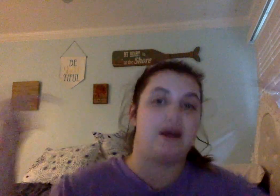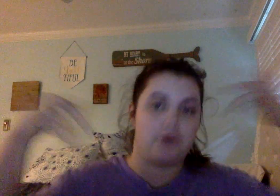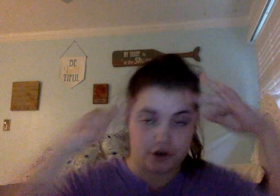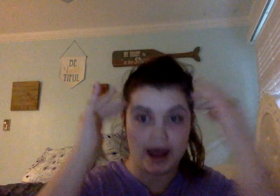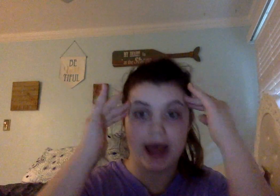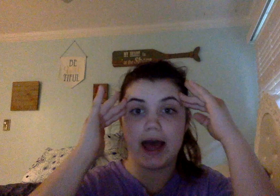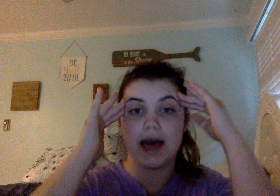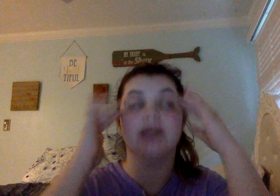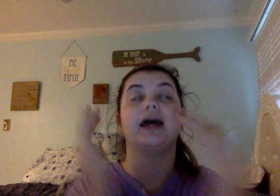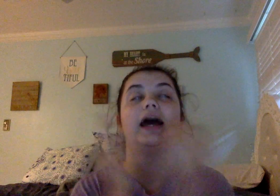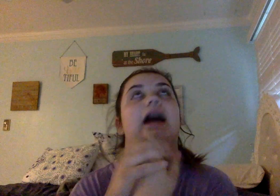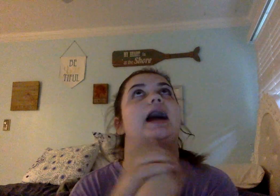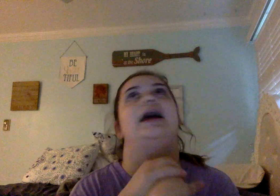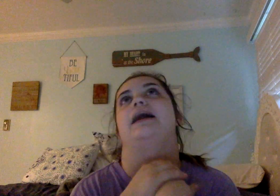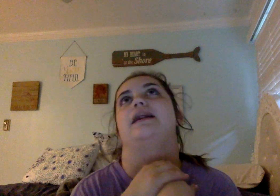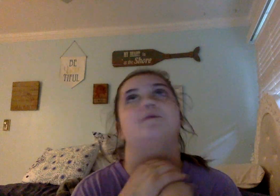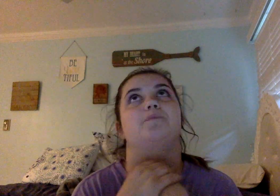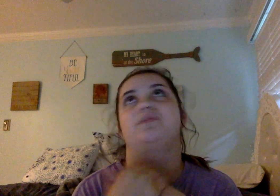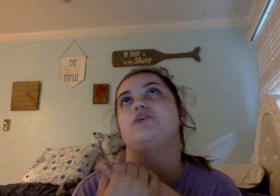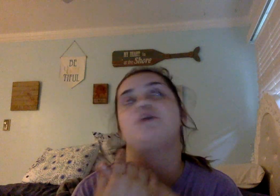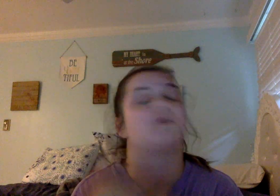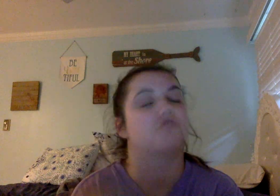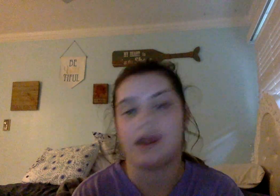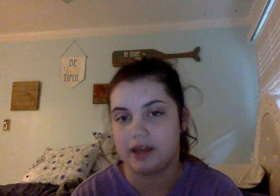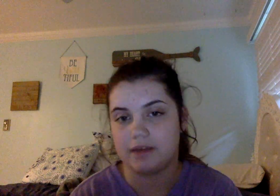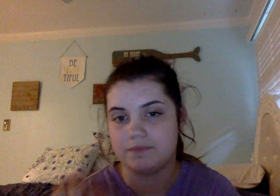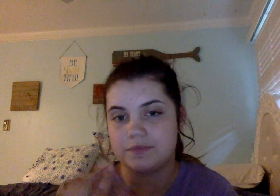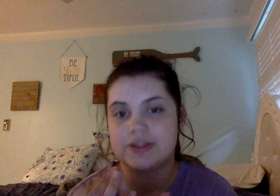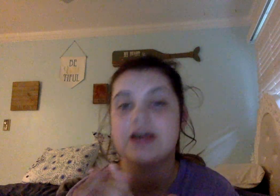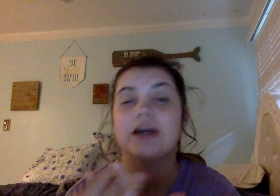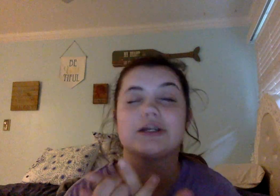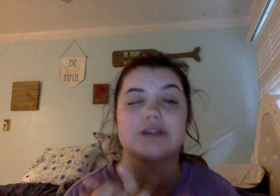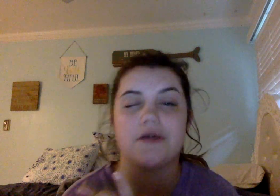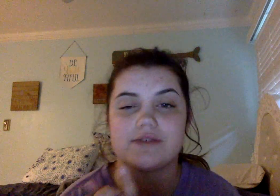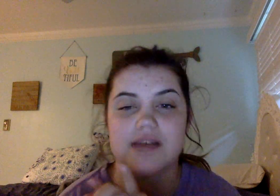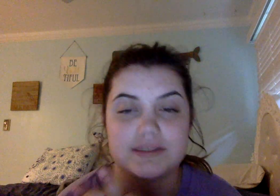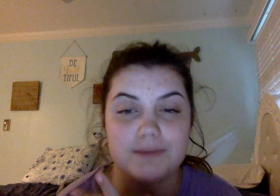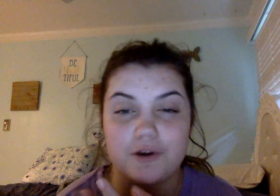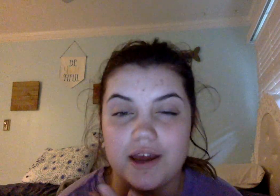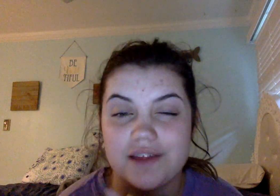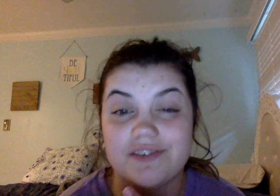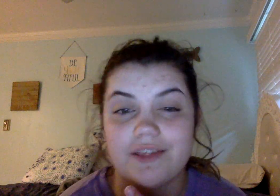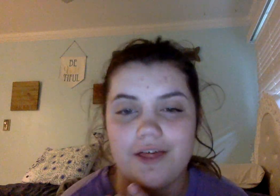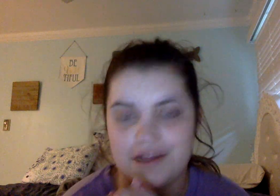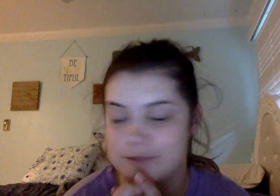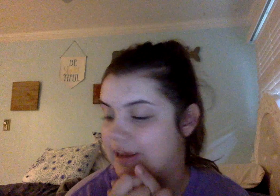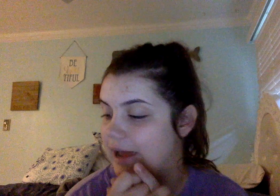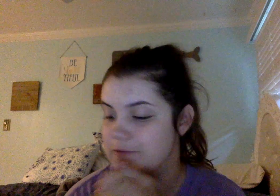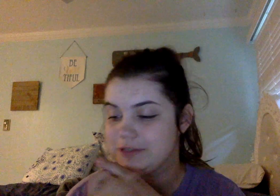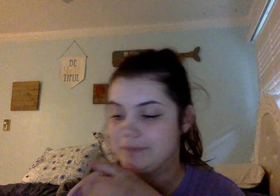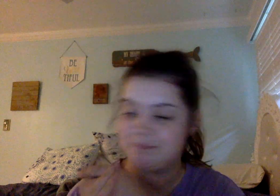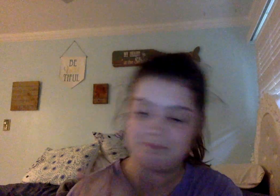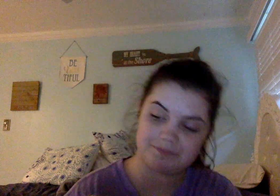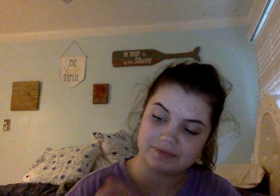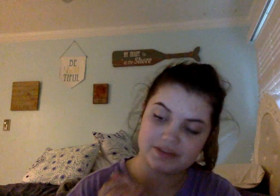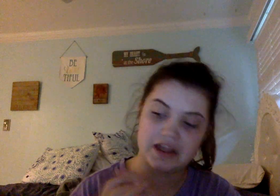in your head, and you don't want to forget any, because all those last minute grades, that's what counts.